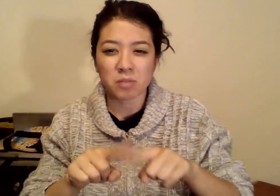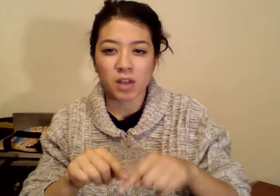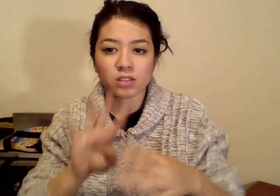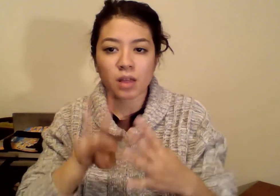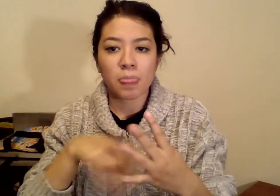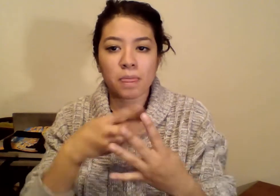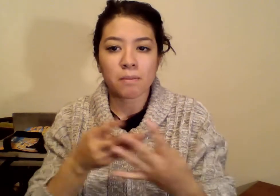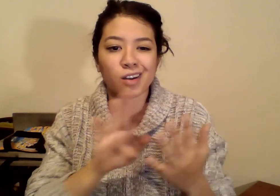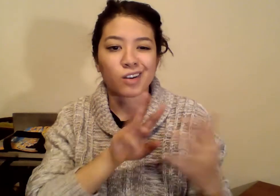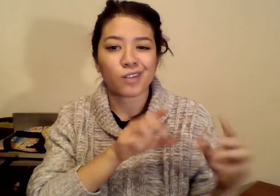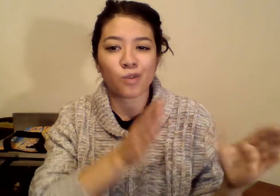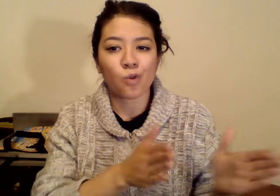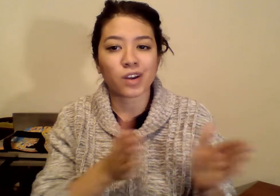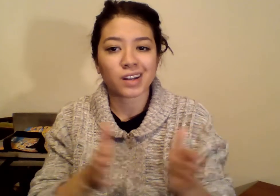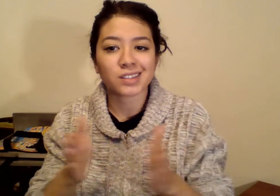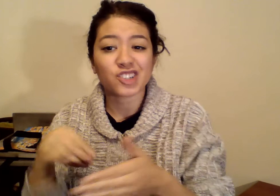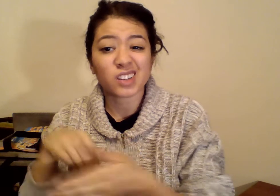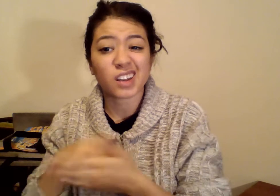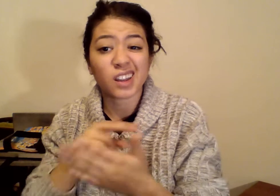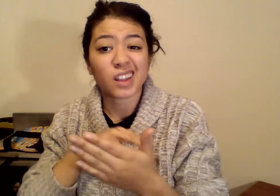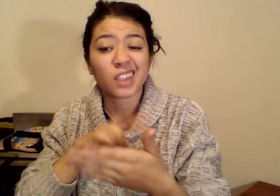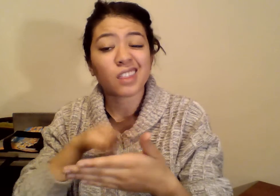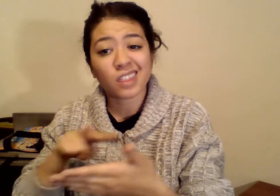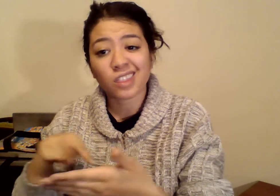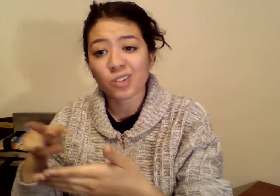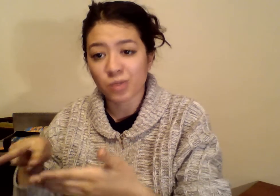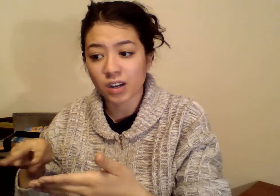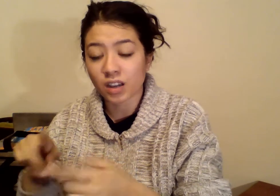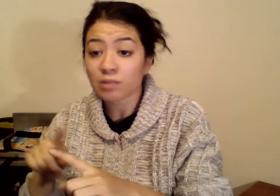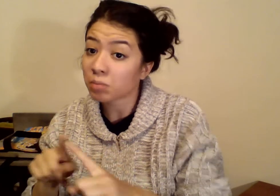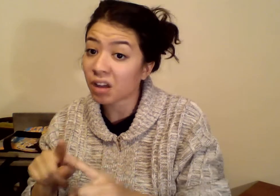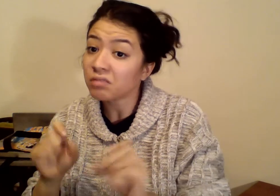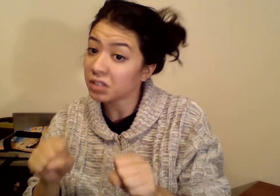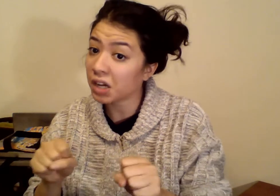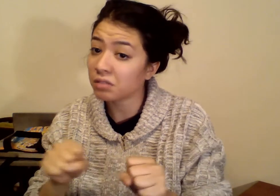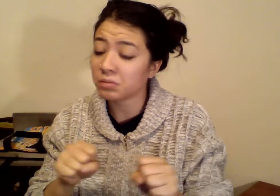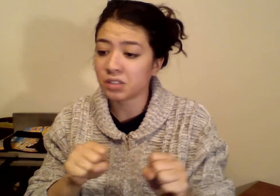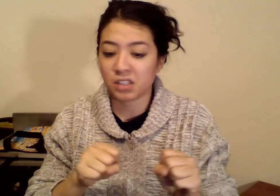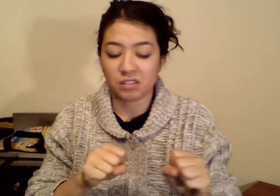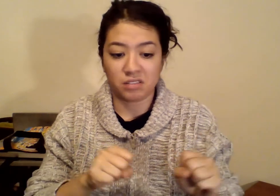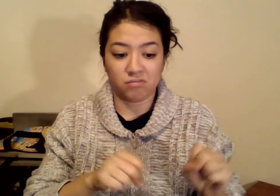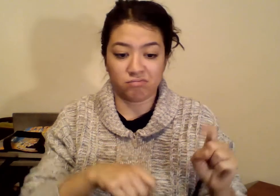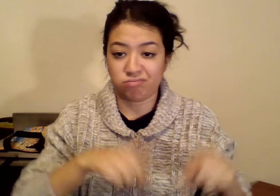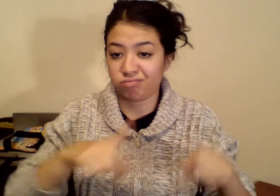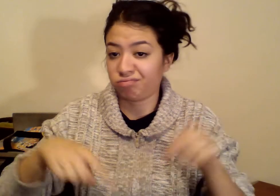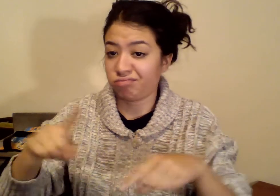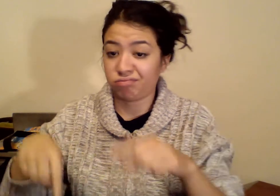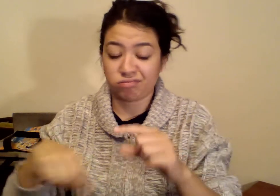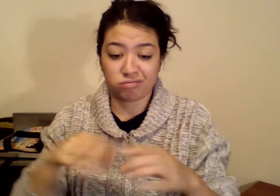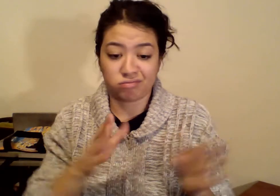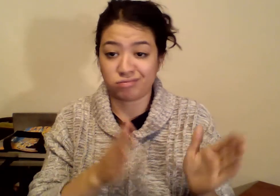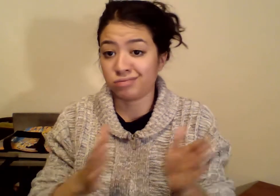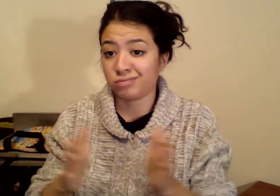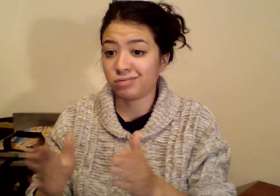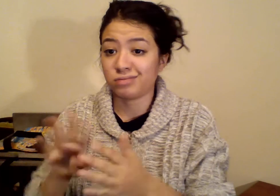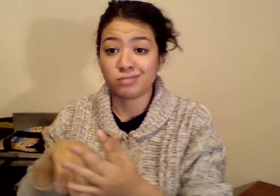doing, and often it's a combination of patterns, which is good for them to see as well. So they draw a concept map, maybe write a summary, and here they're